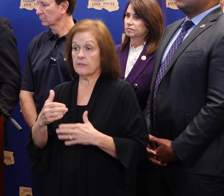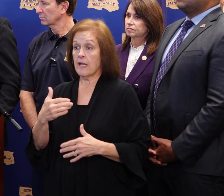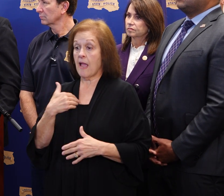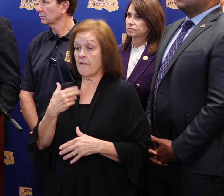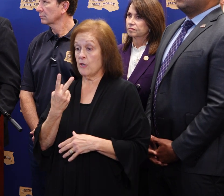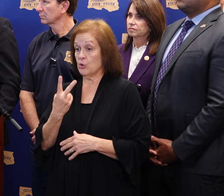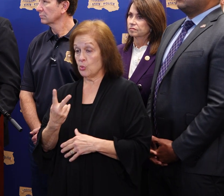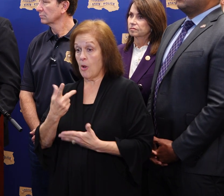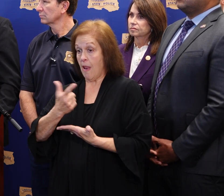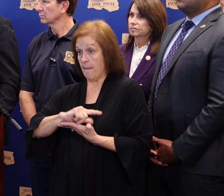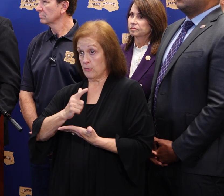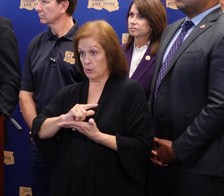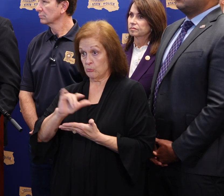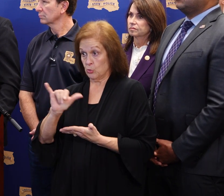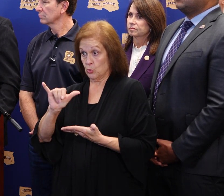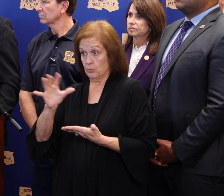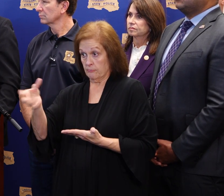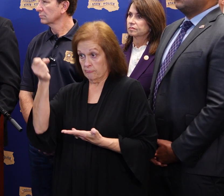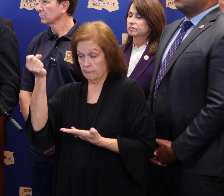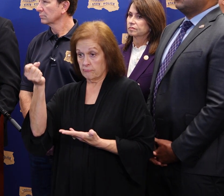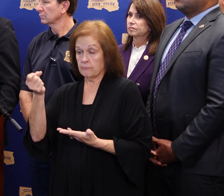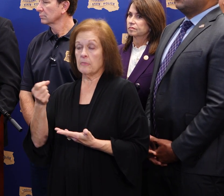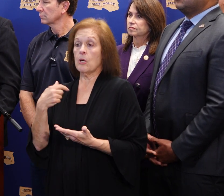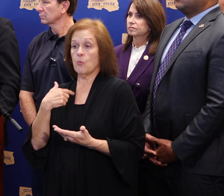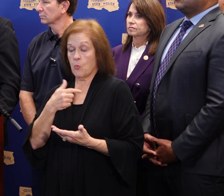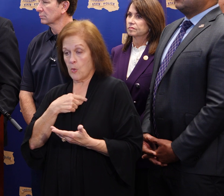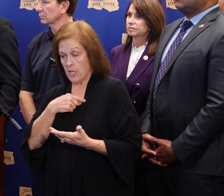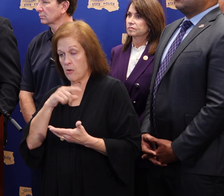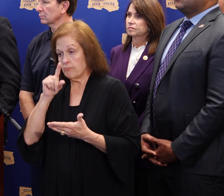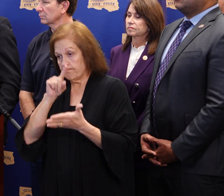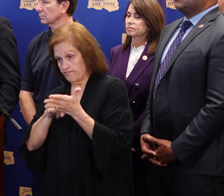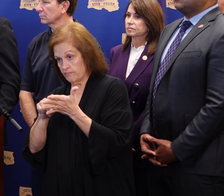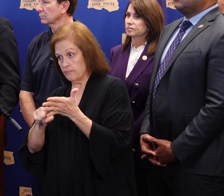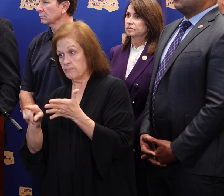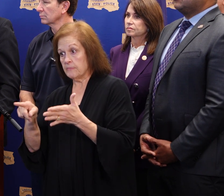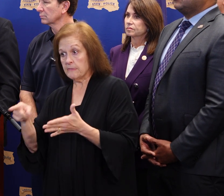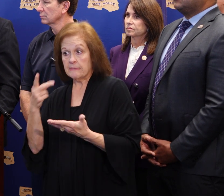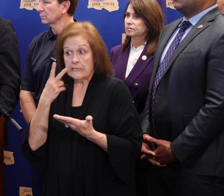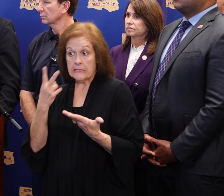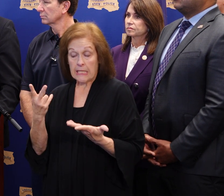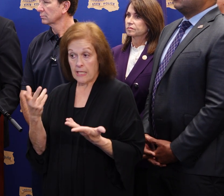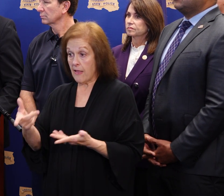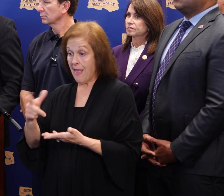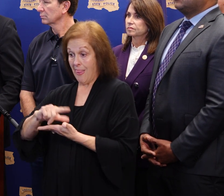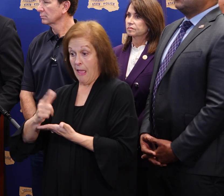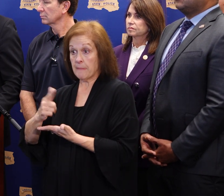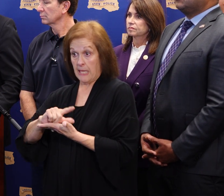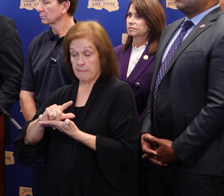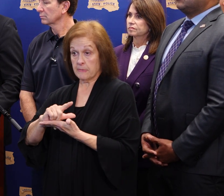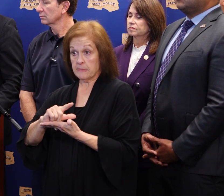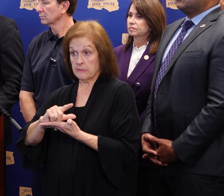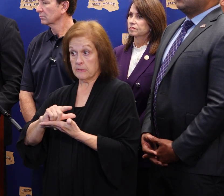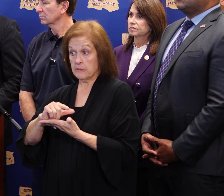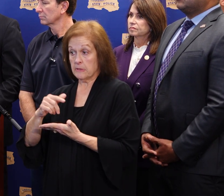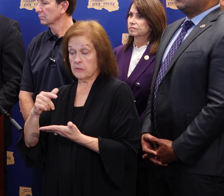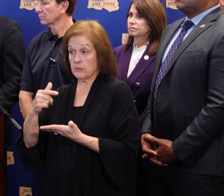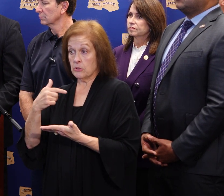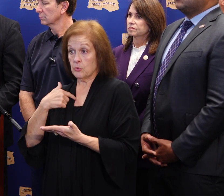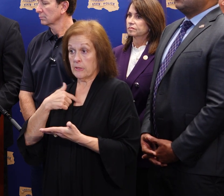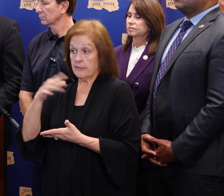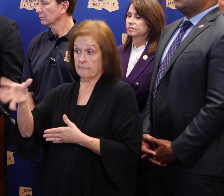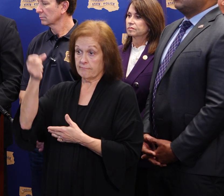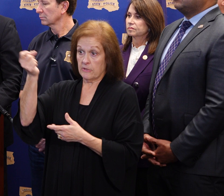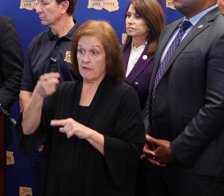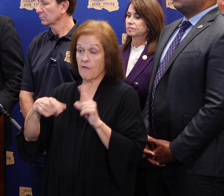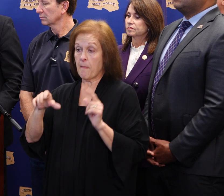2 laptops and are currently reviewing them for any potential leads. Those laptops were recovered at the